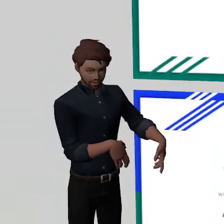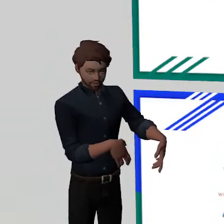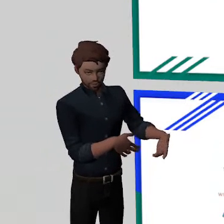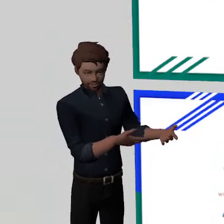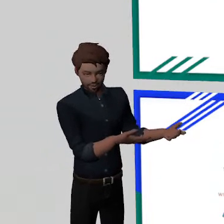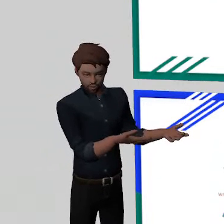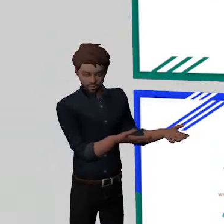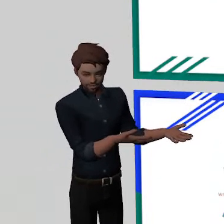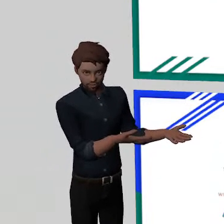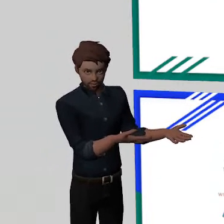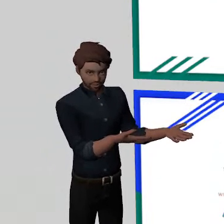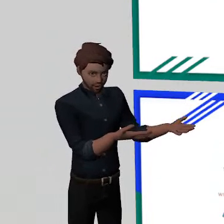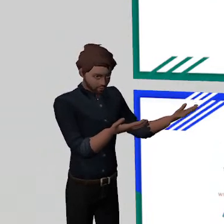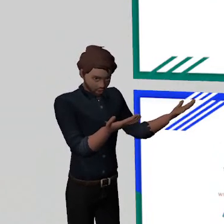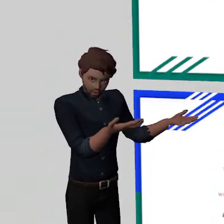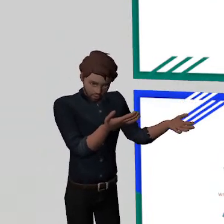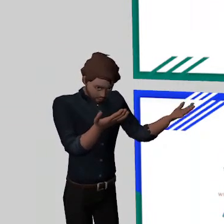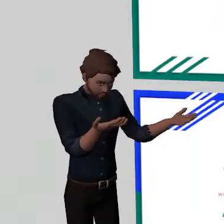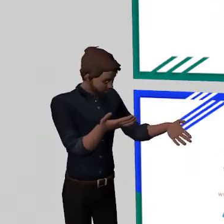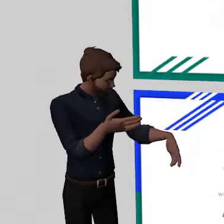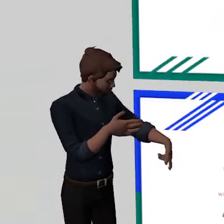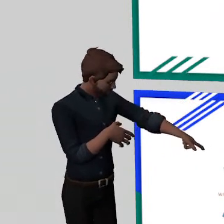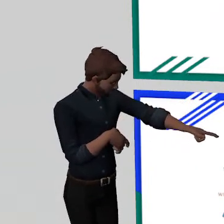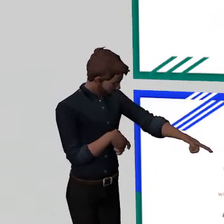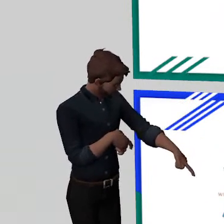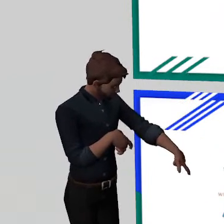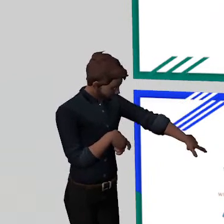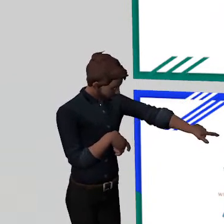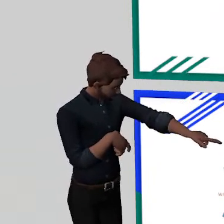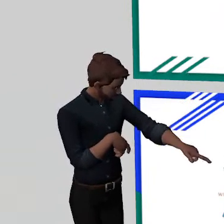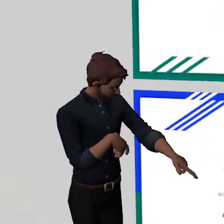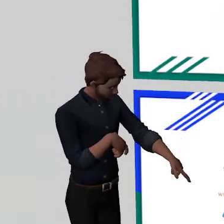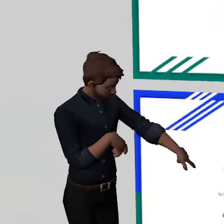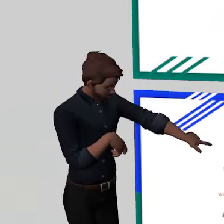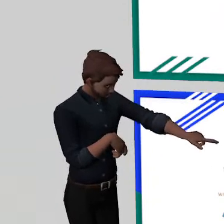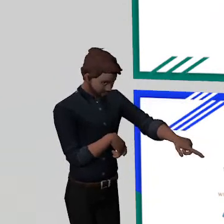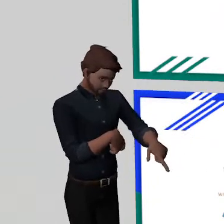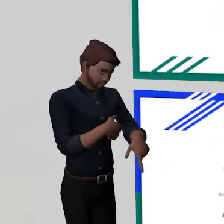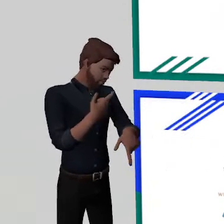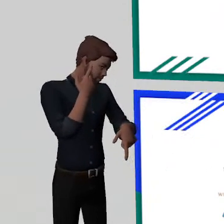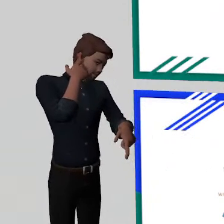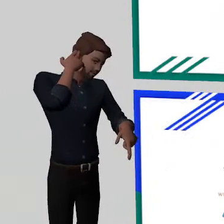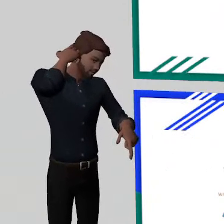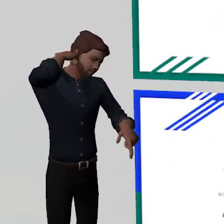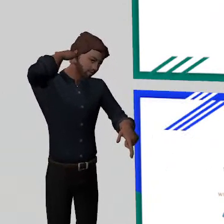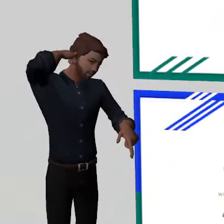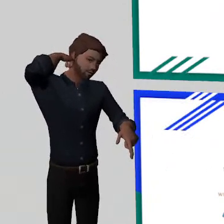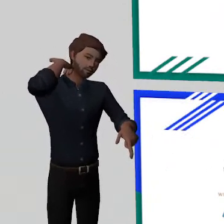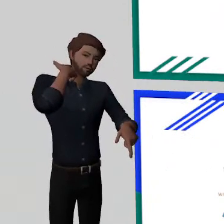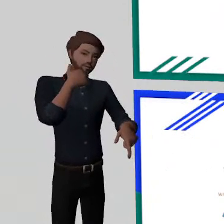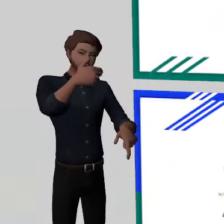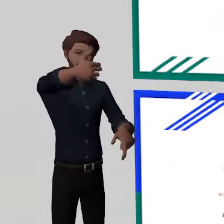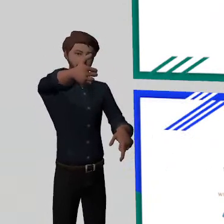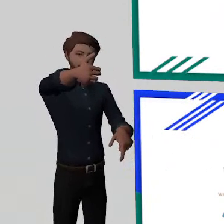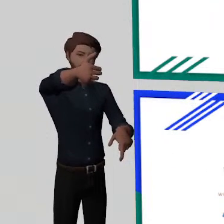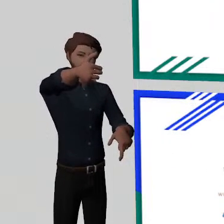Anytime you're curious about what's the sign for blank, you can just type it in the search. I'm gonna head over to the spider lair,